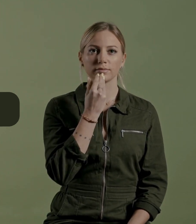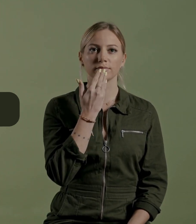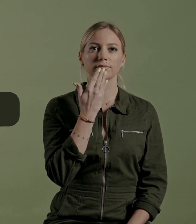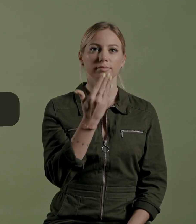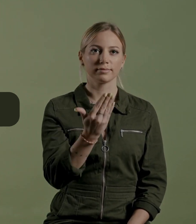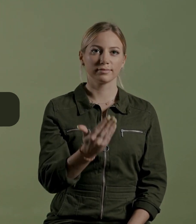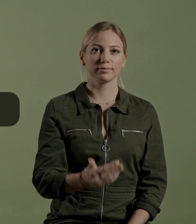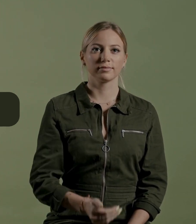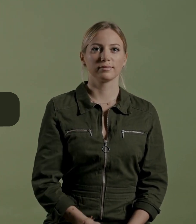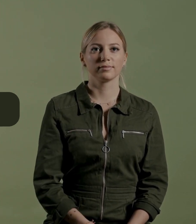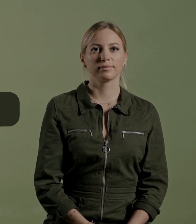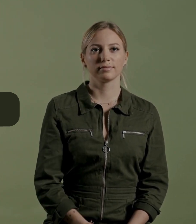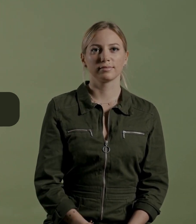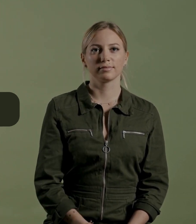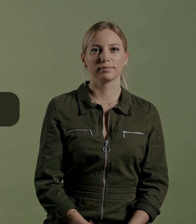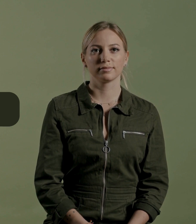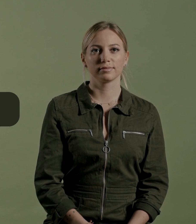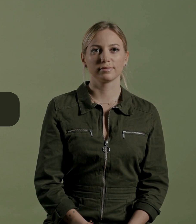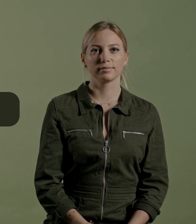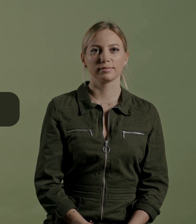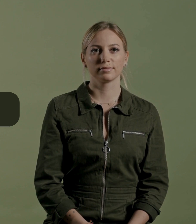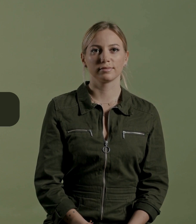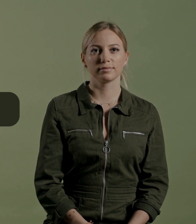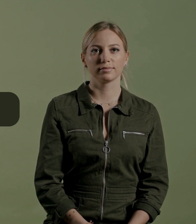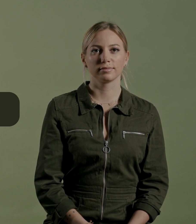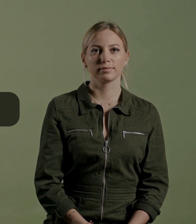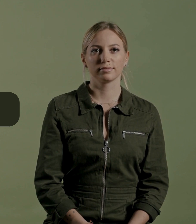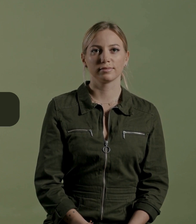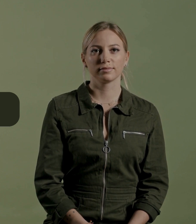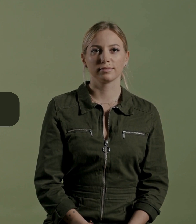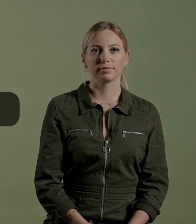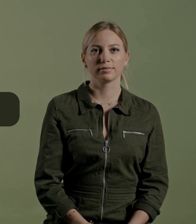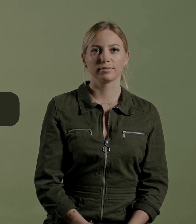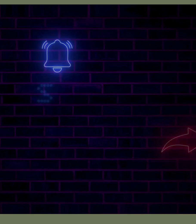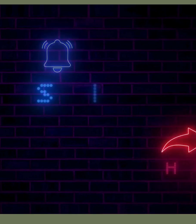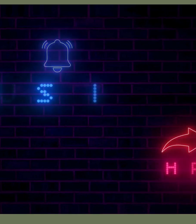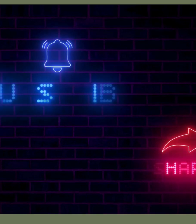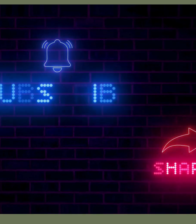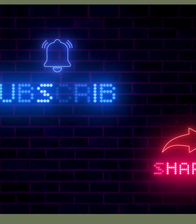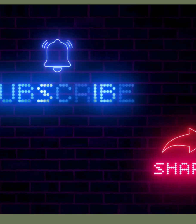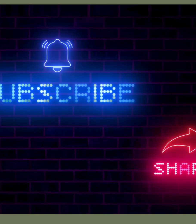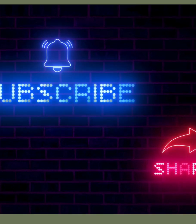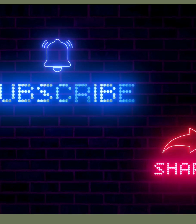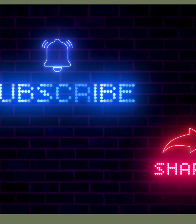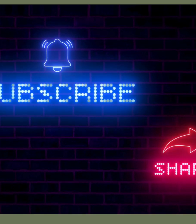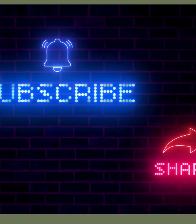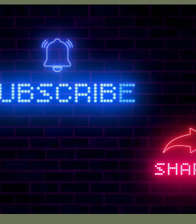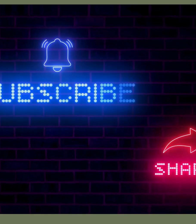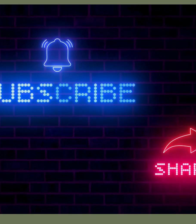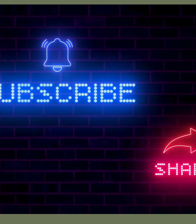Come to me. Let me help you revive the light.